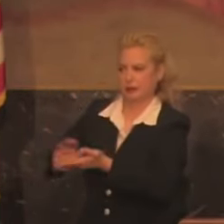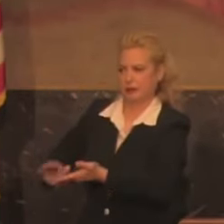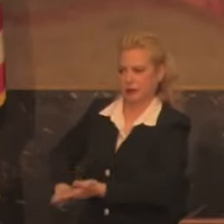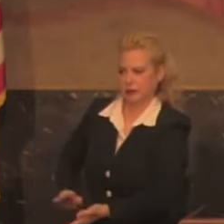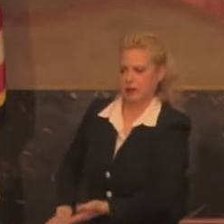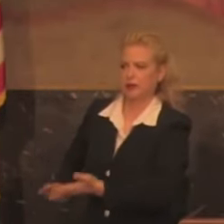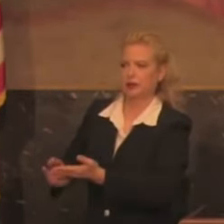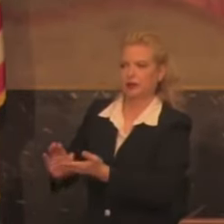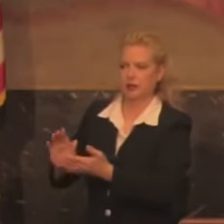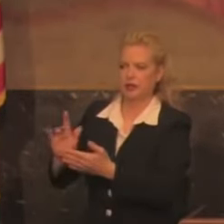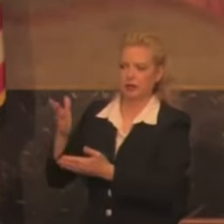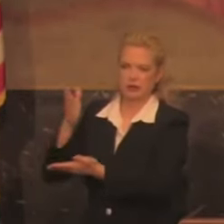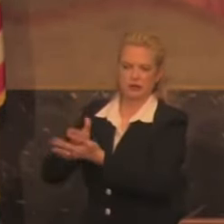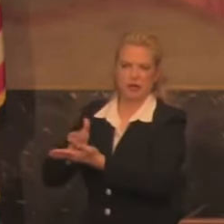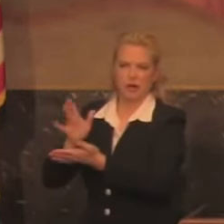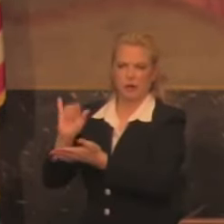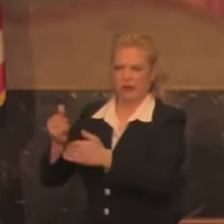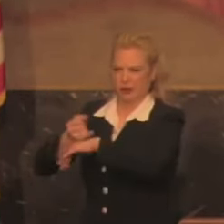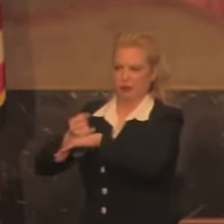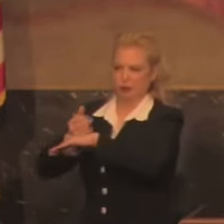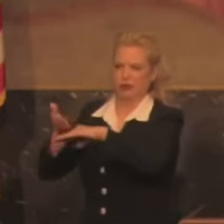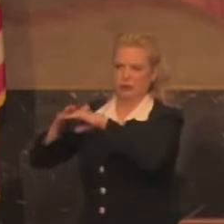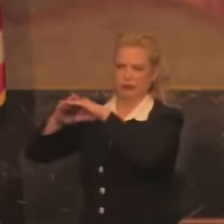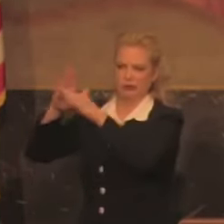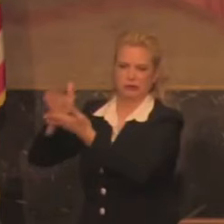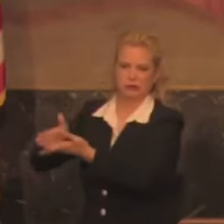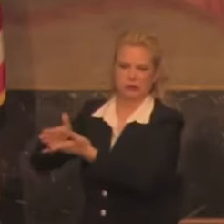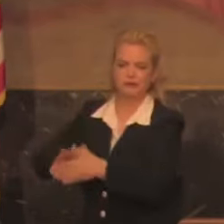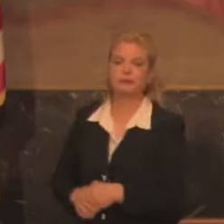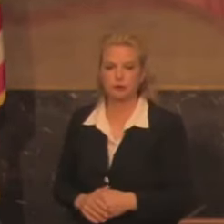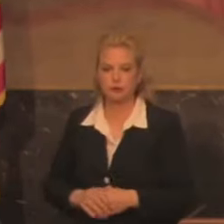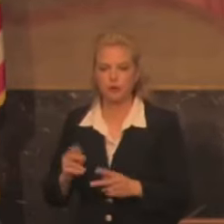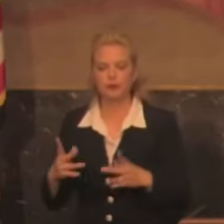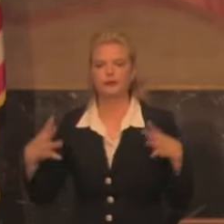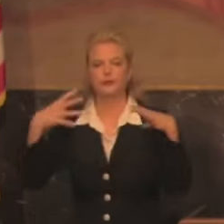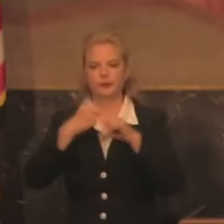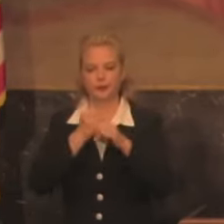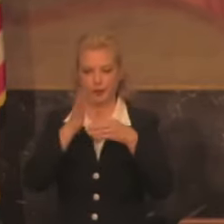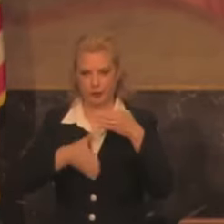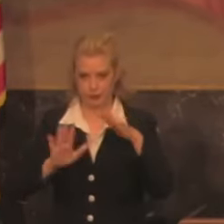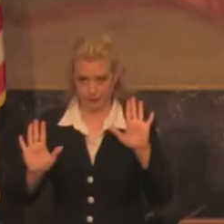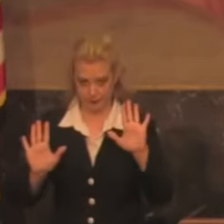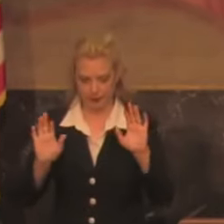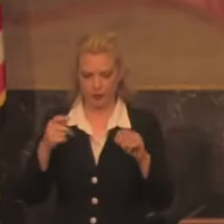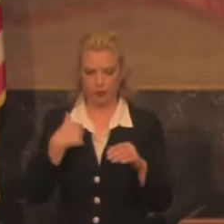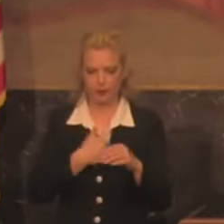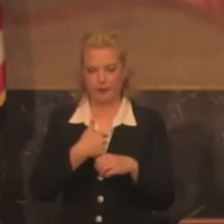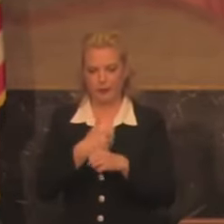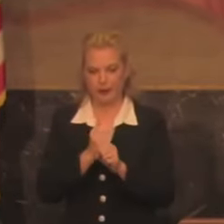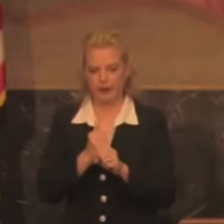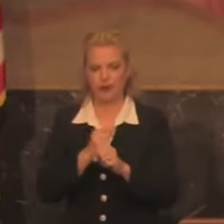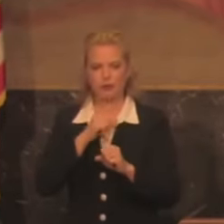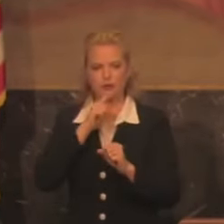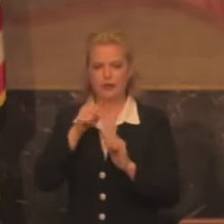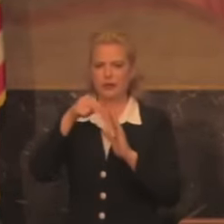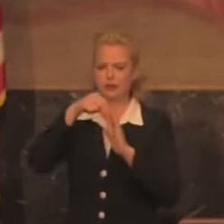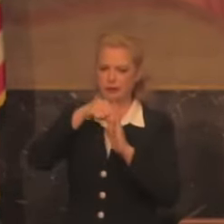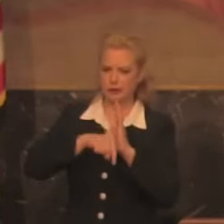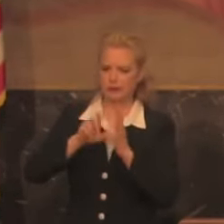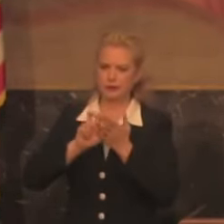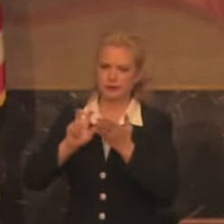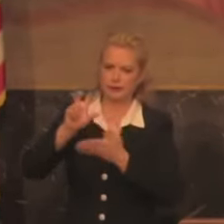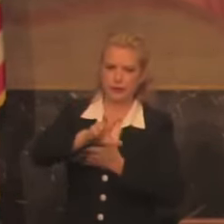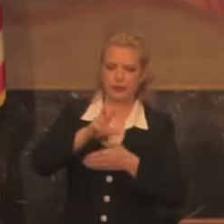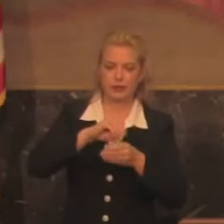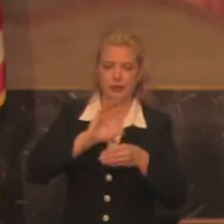from continuing to accrue interest. In conclusion, we are making a substantial investment in